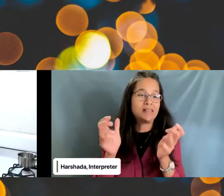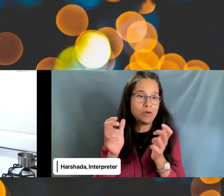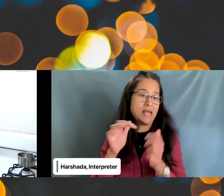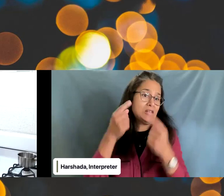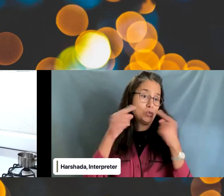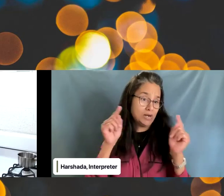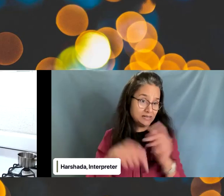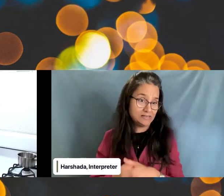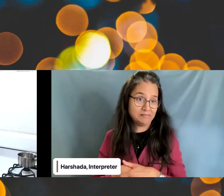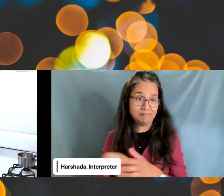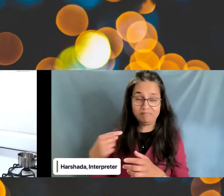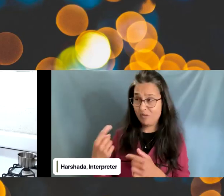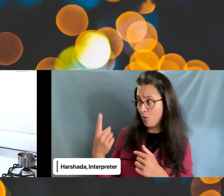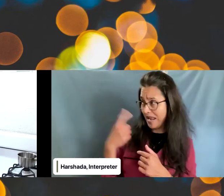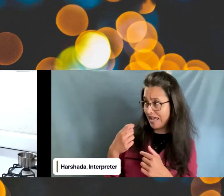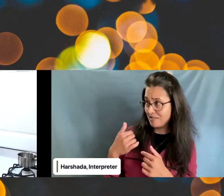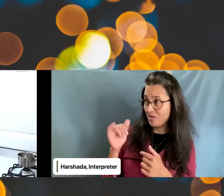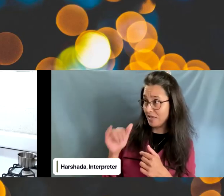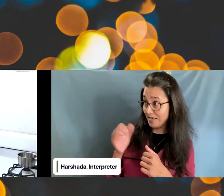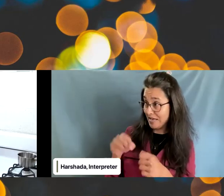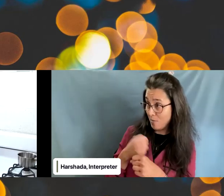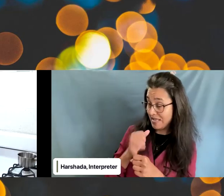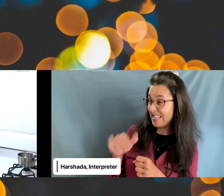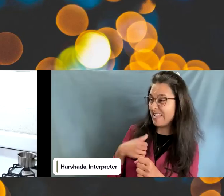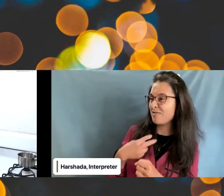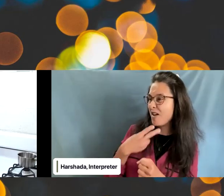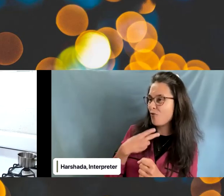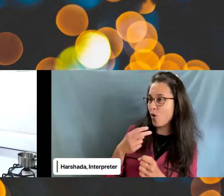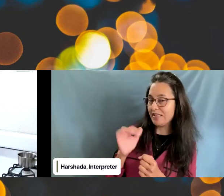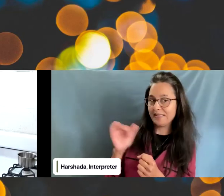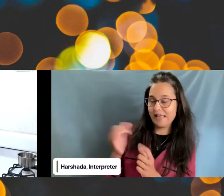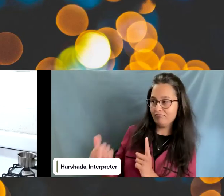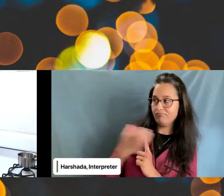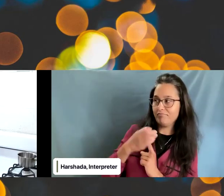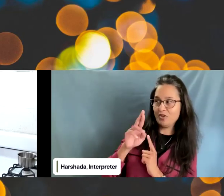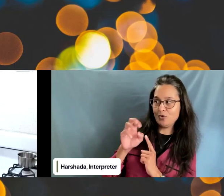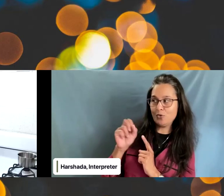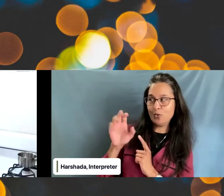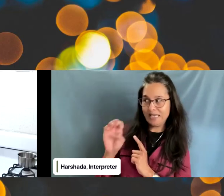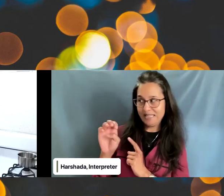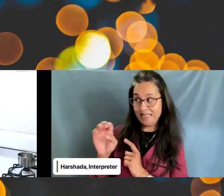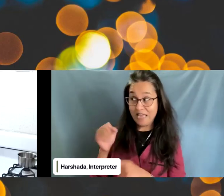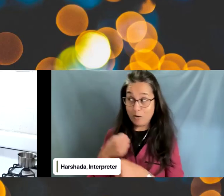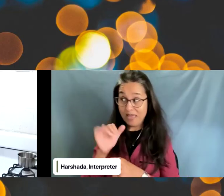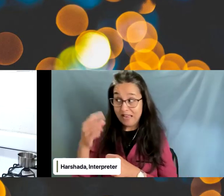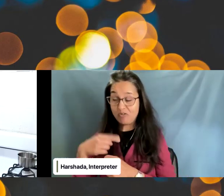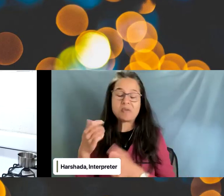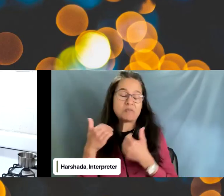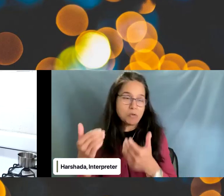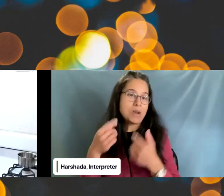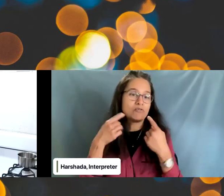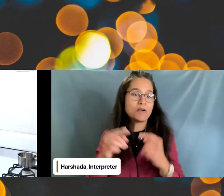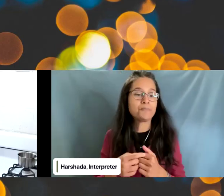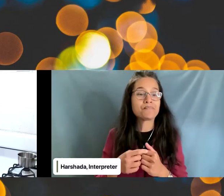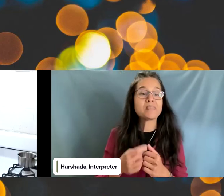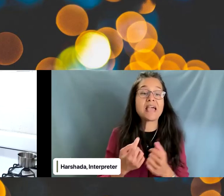Pie, Samba? That's my Reese voice, by the way. Horrible impression. All right. For those of you making the crust from scratch, I use 1-to-1 flour, but you